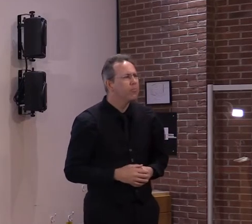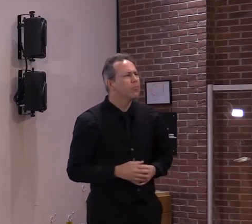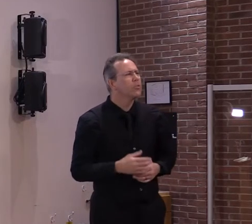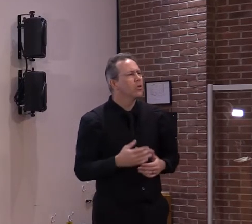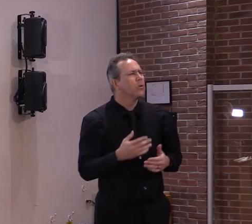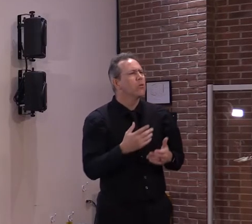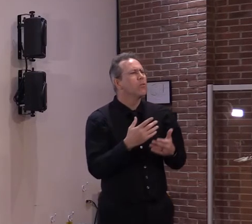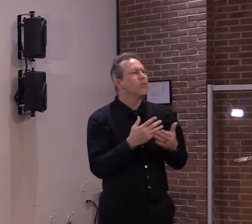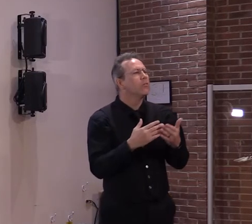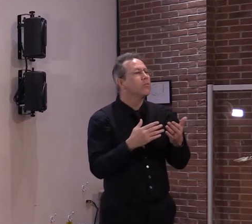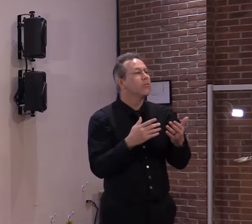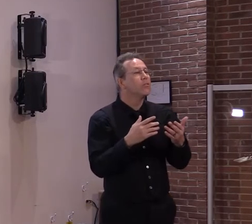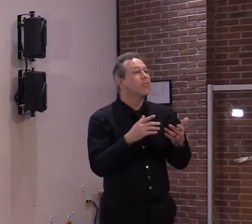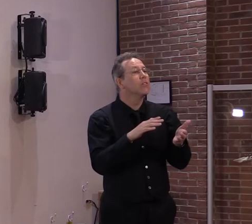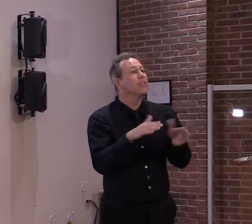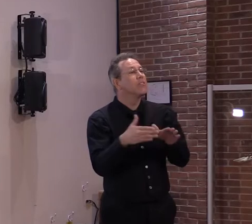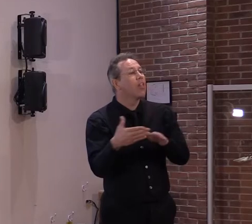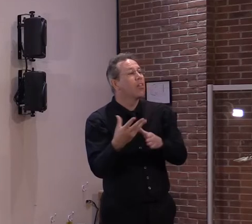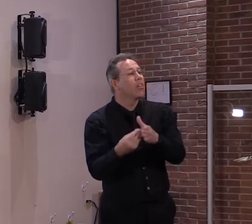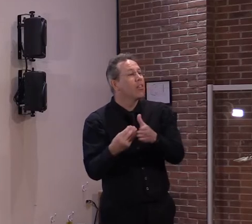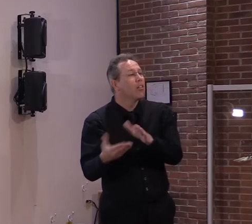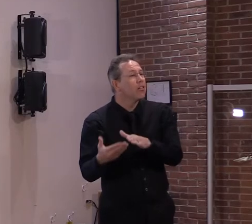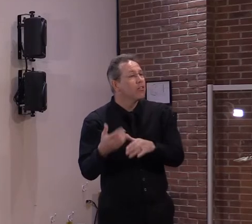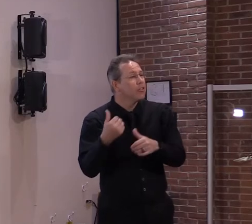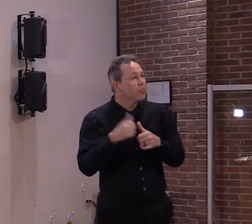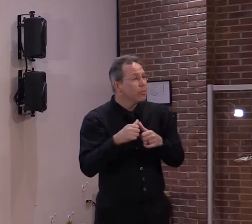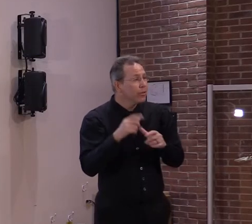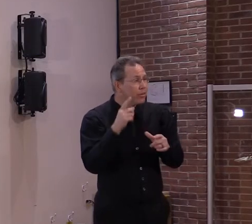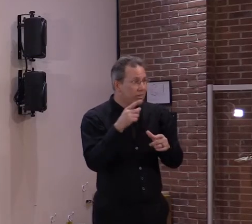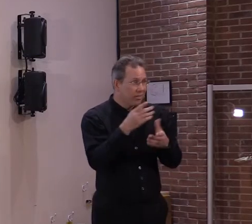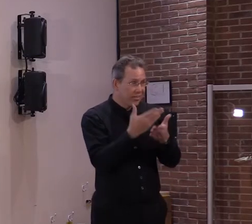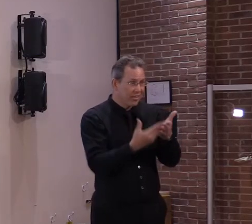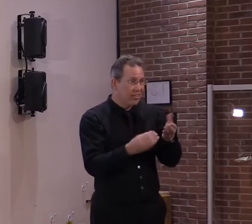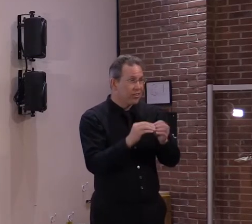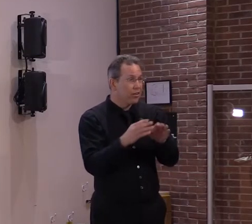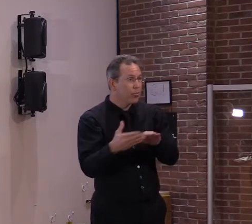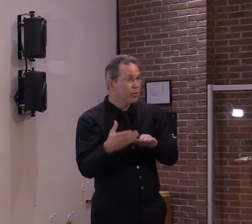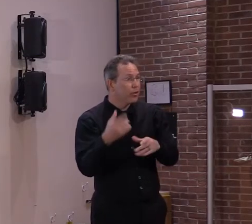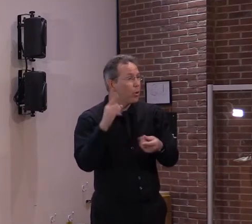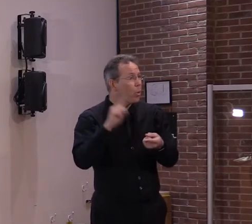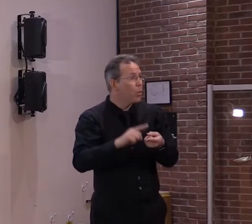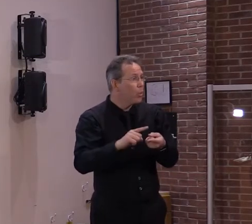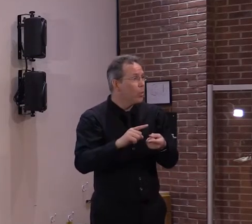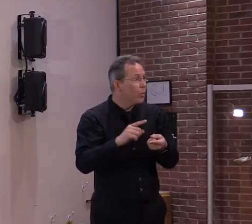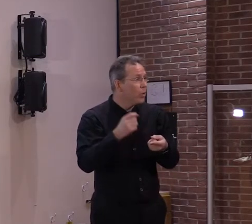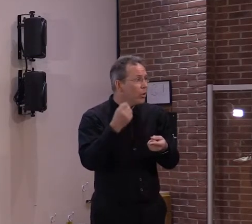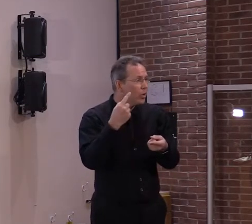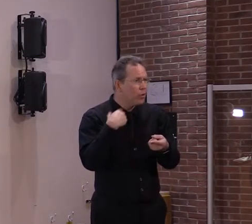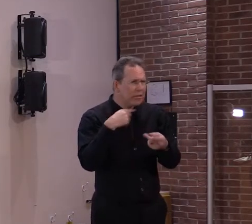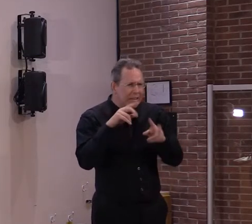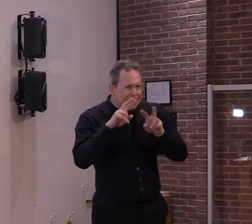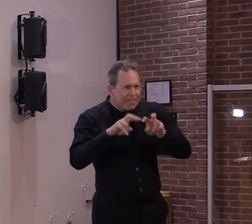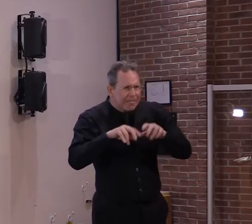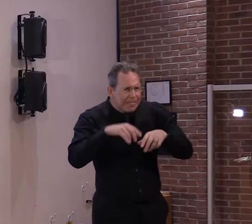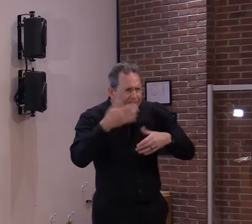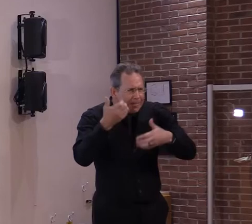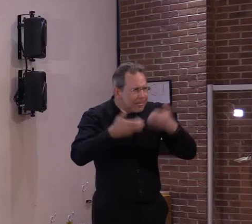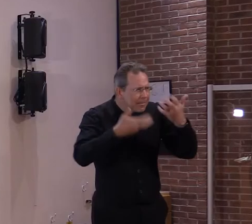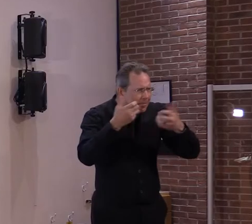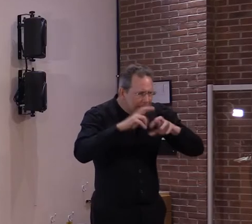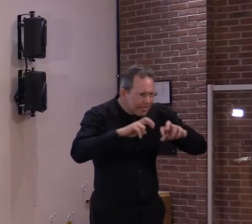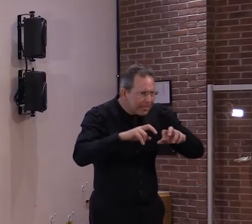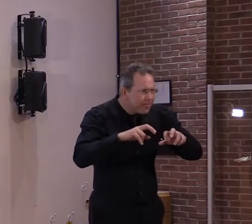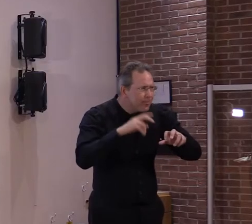were so few deaths in aggregate in Vermont, thank goodness, and in that community. But nationwide